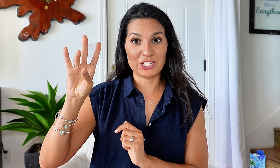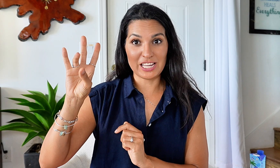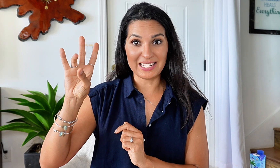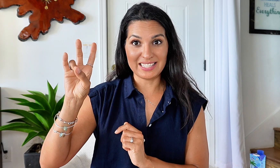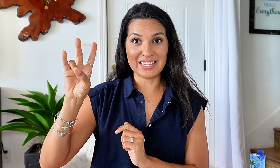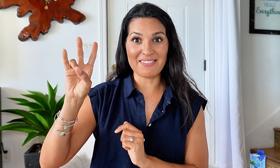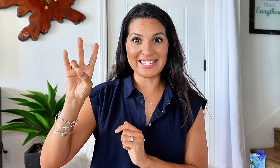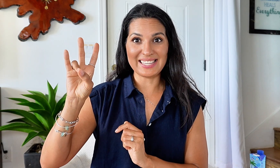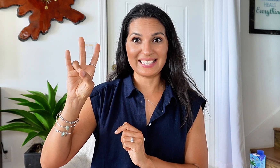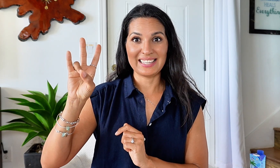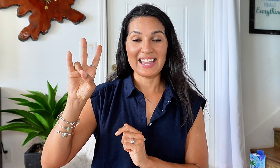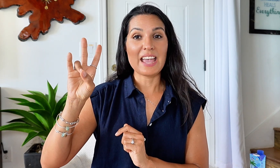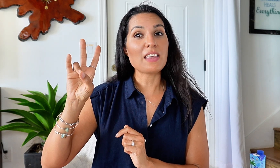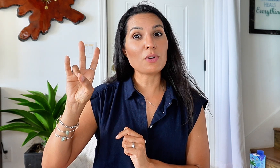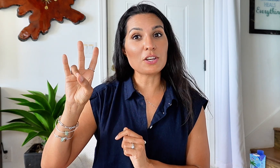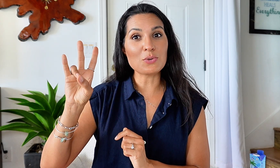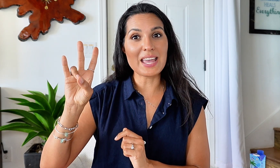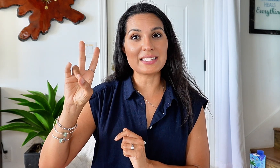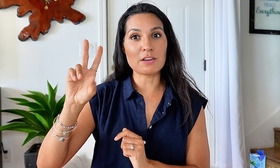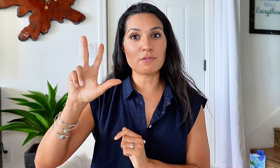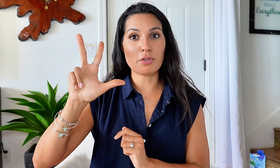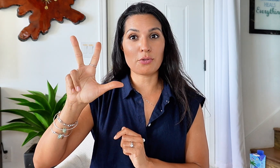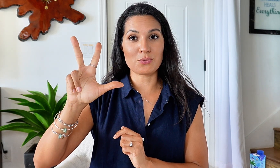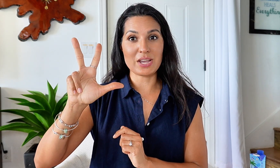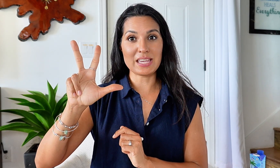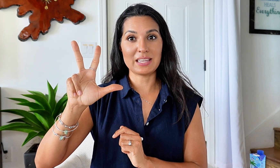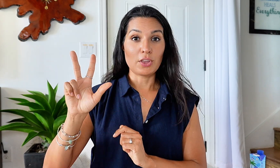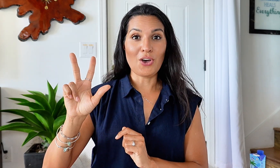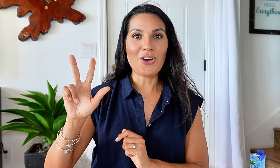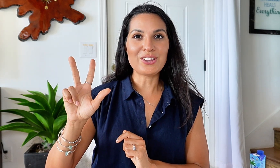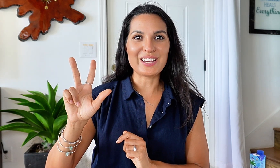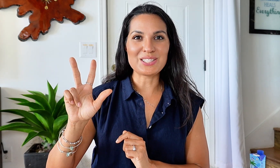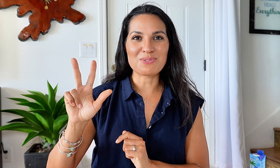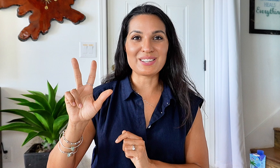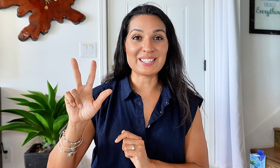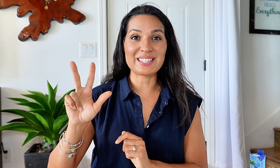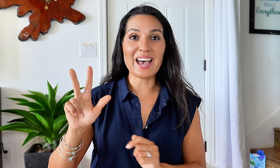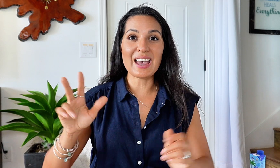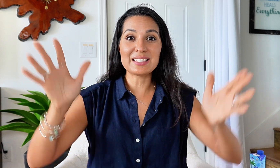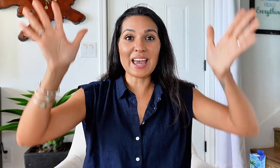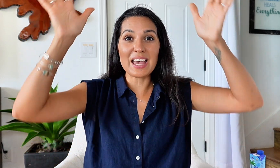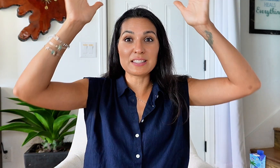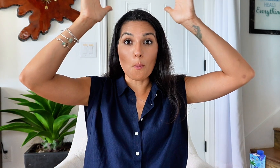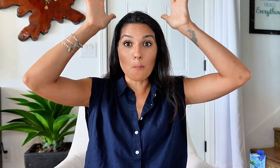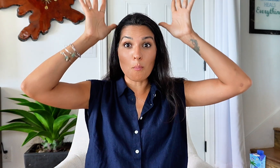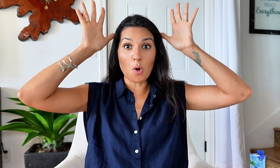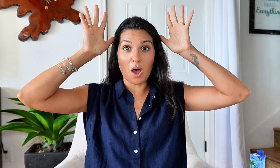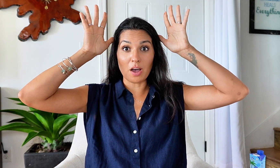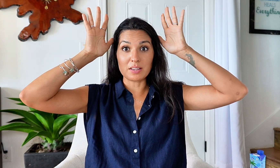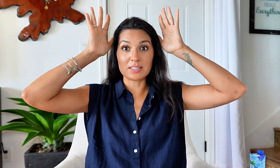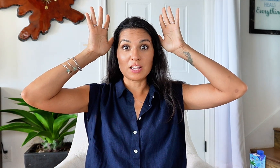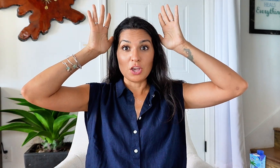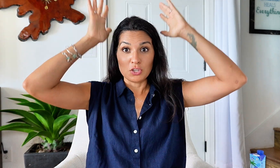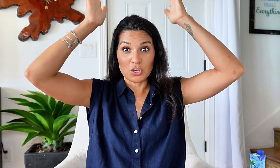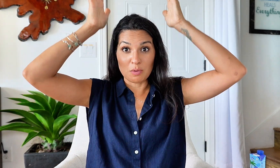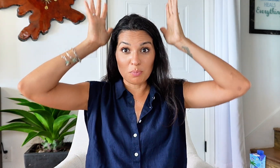again, 70, and then we're gonna do an ASL for 3. The colonists were disguised as Mohawks. So you can put